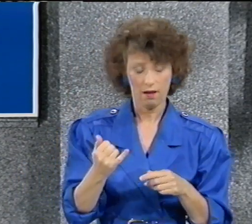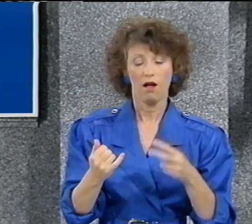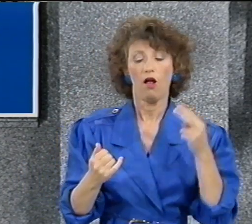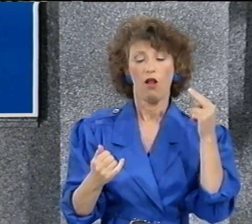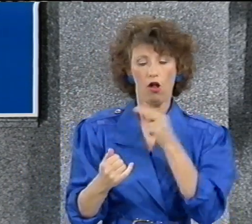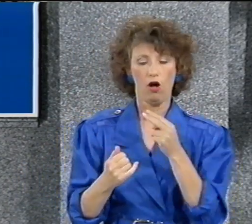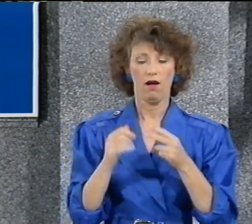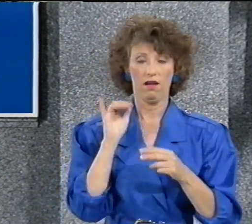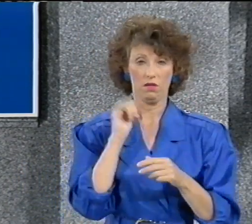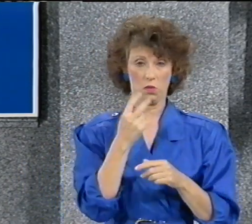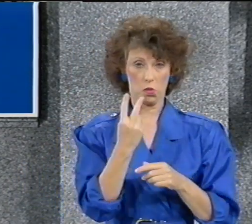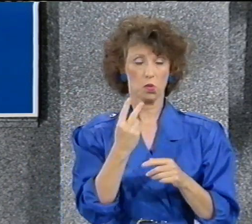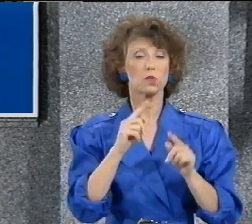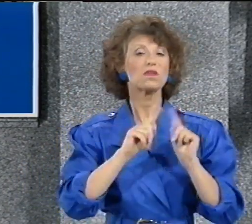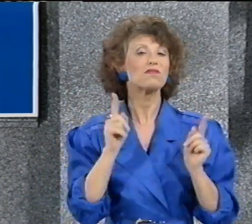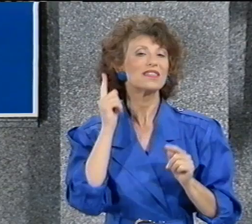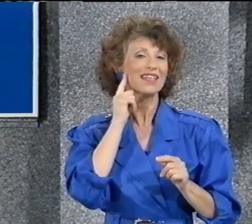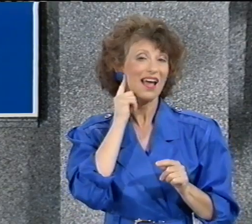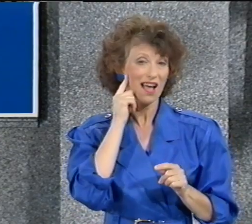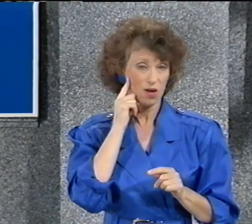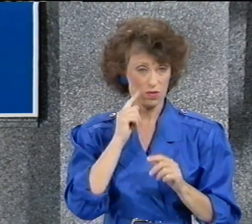at the sounds of these blends.